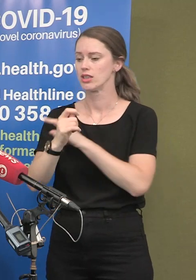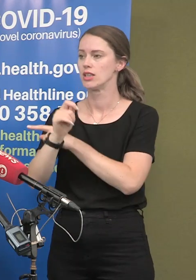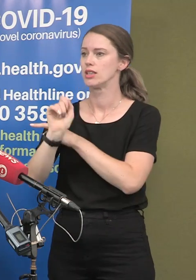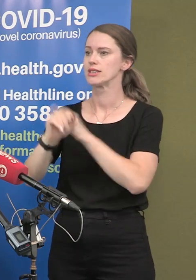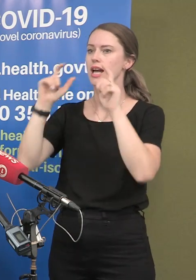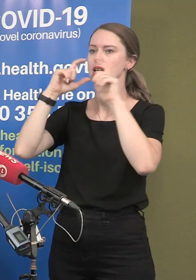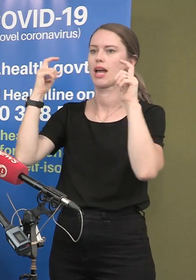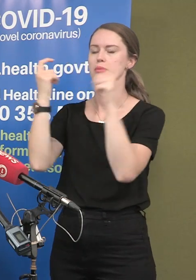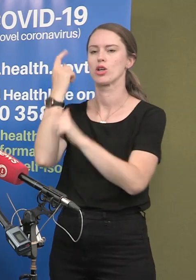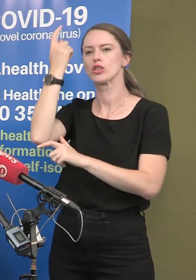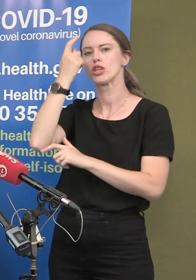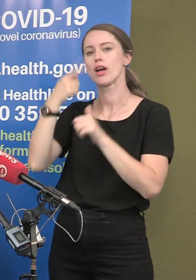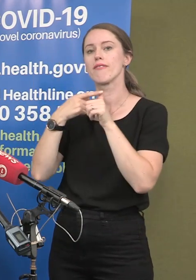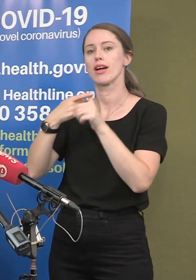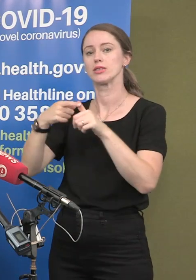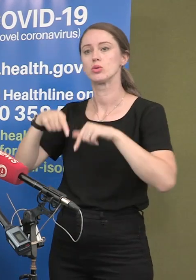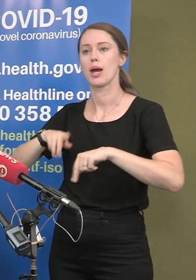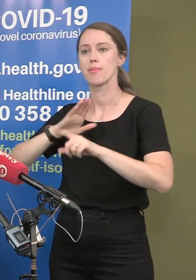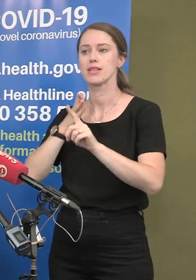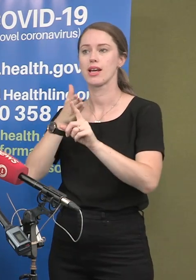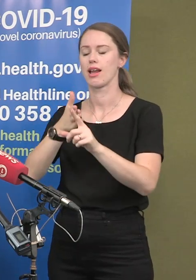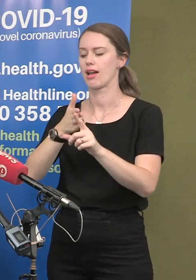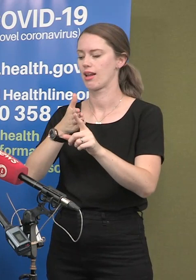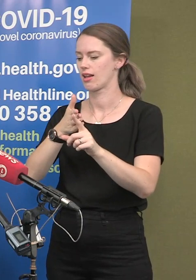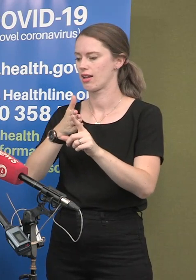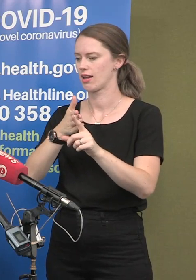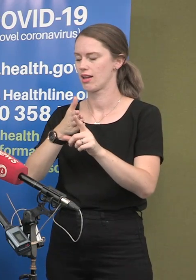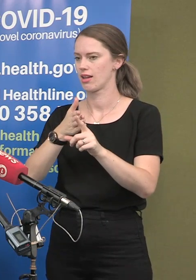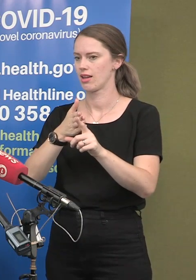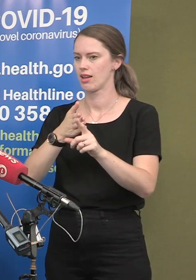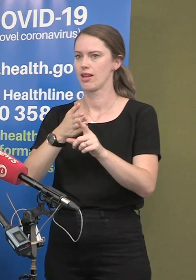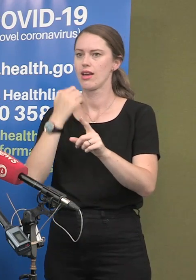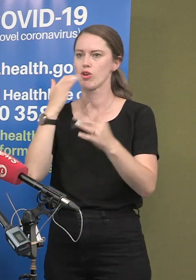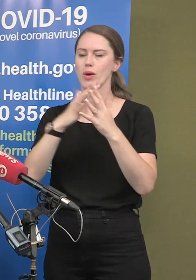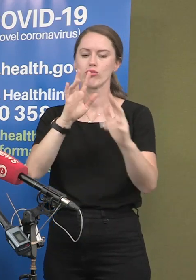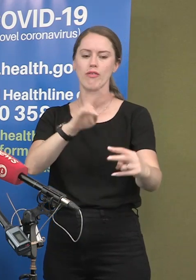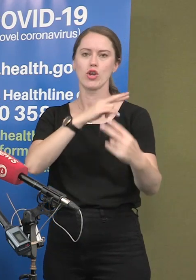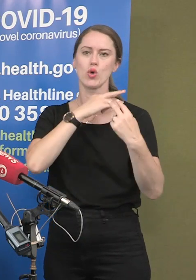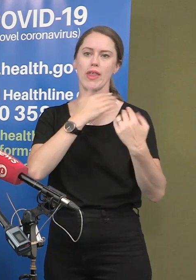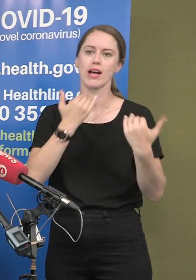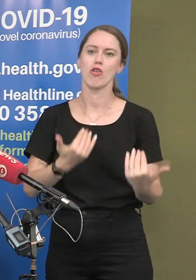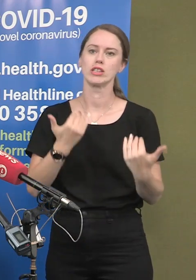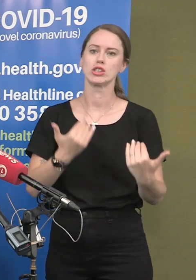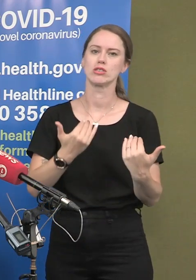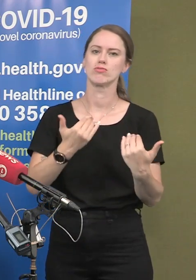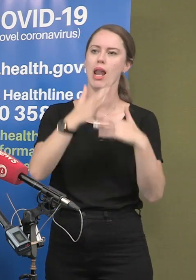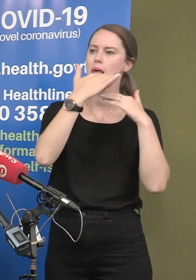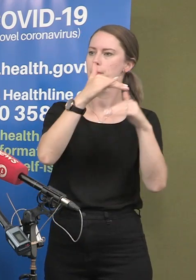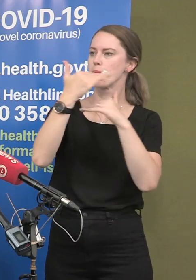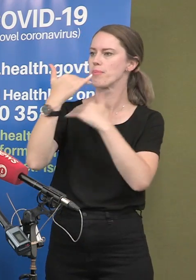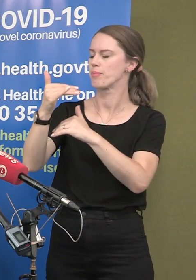are considering advice today, and in particular it's the weekly review of the current restrictions that